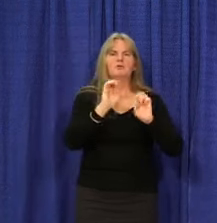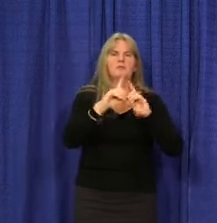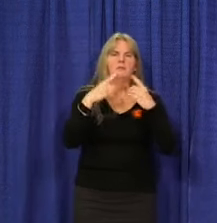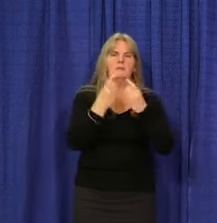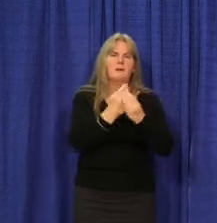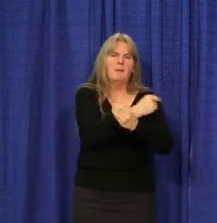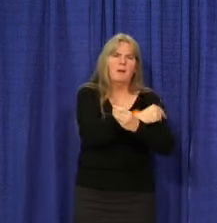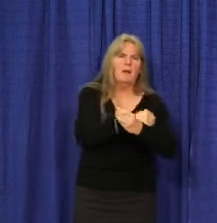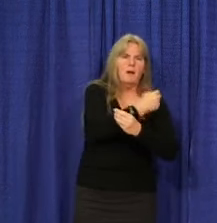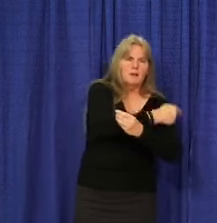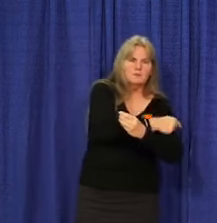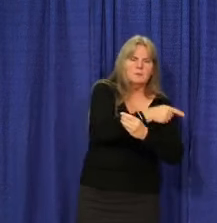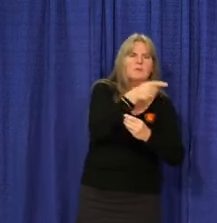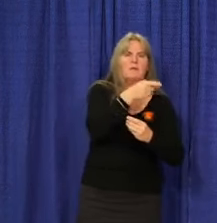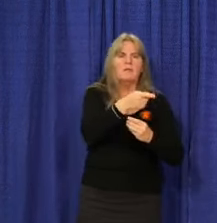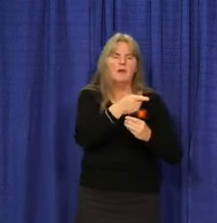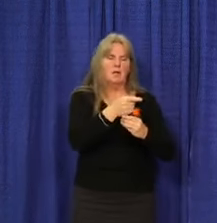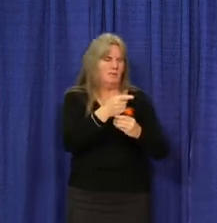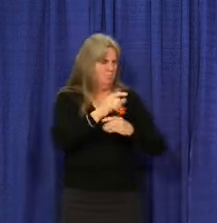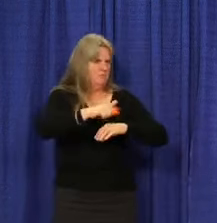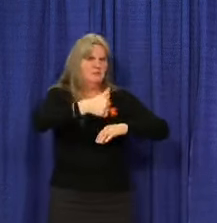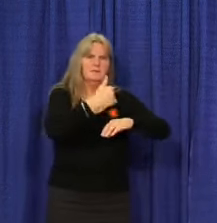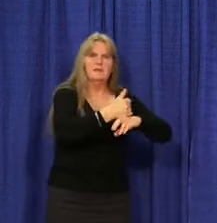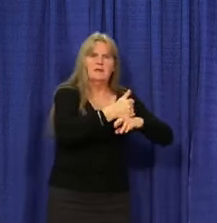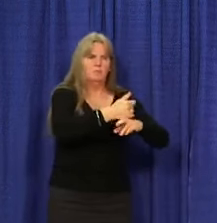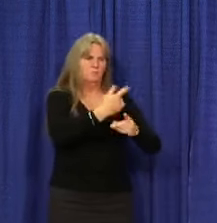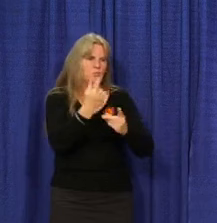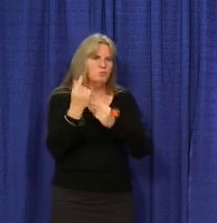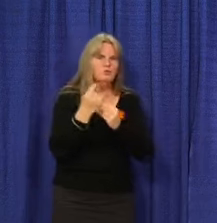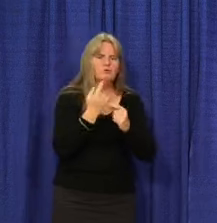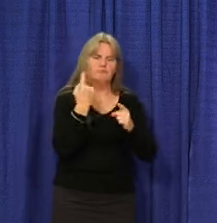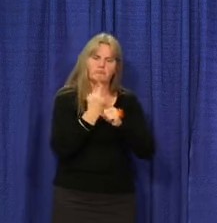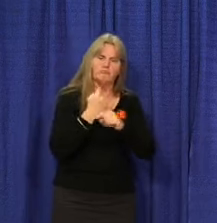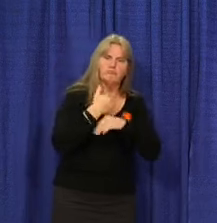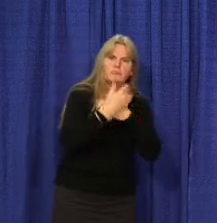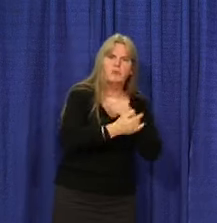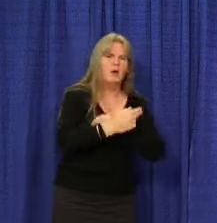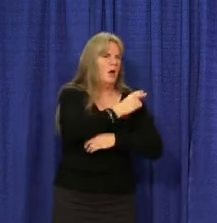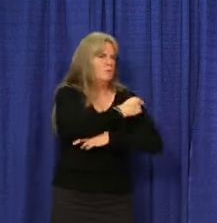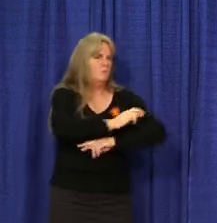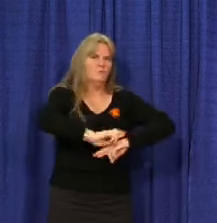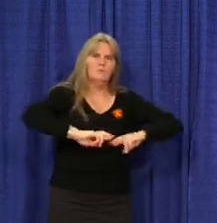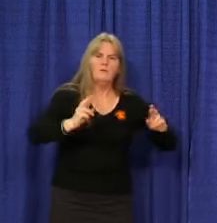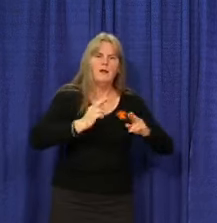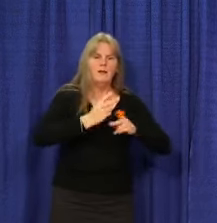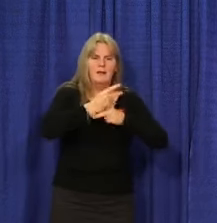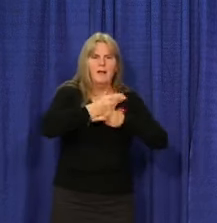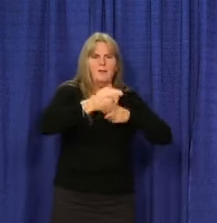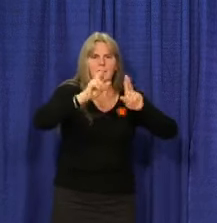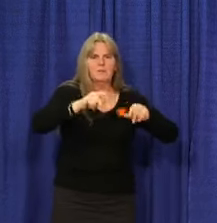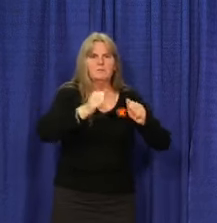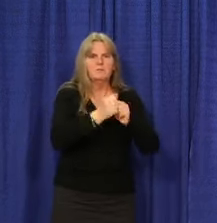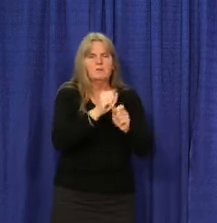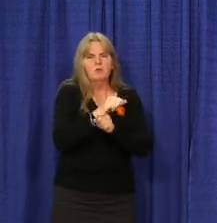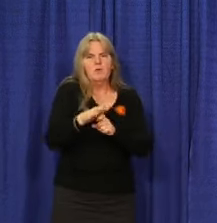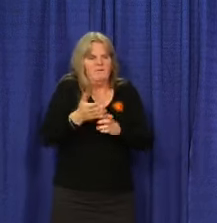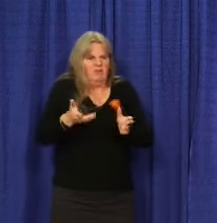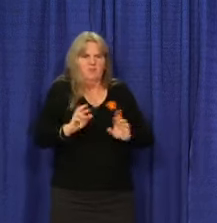infection control procedures were carried out appropriately. The hospital was fully prepared to care for any individual with